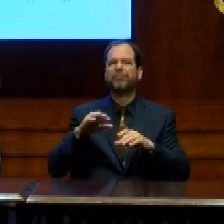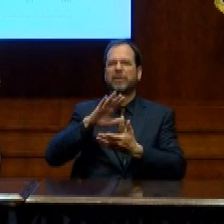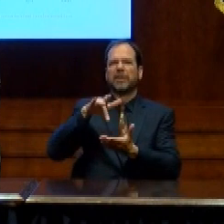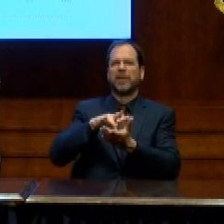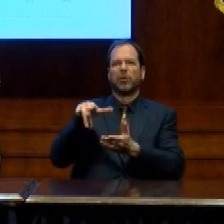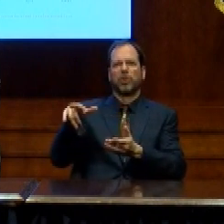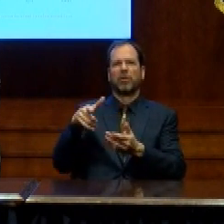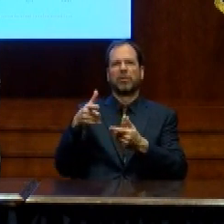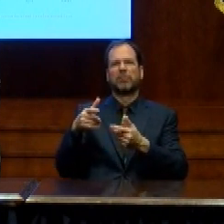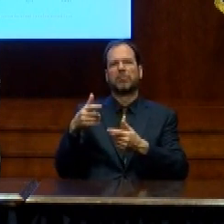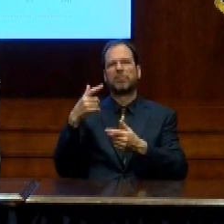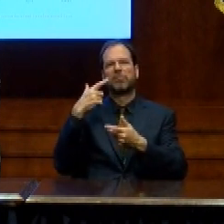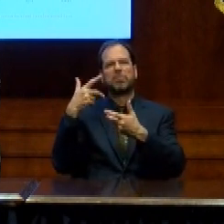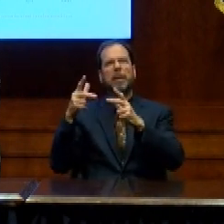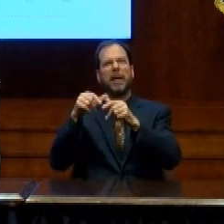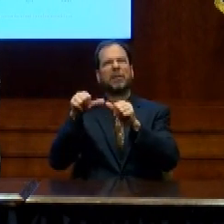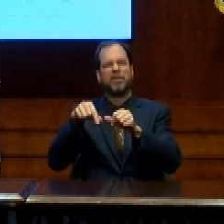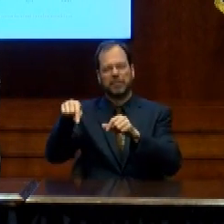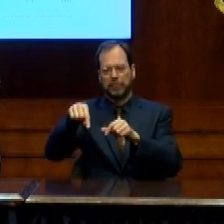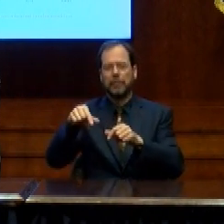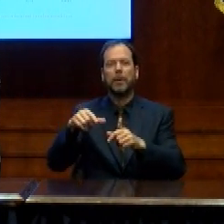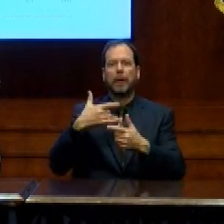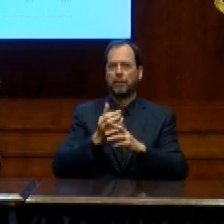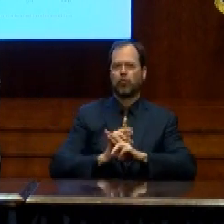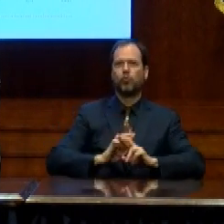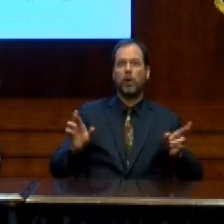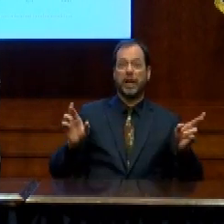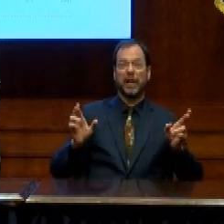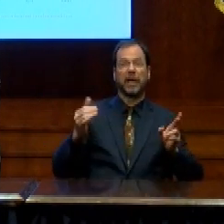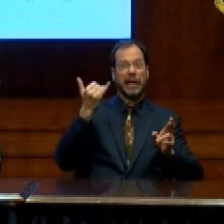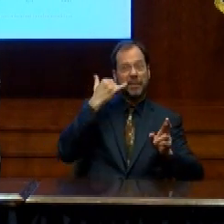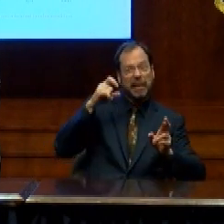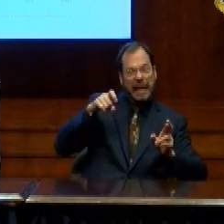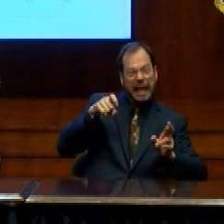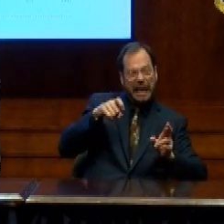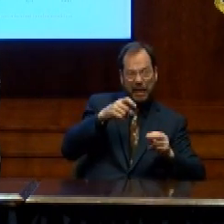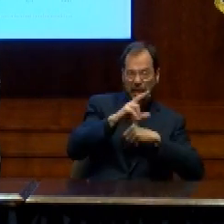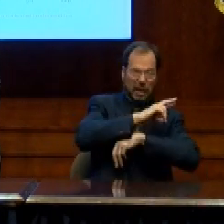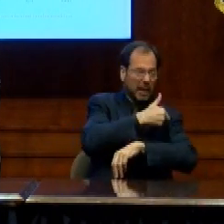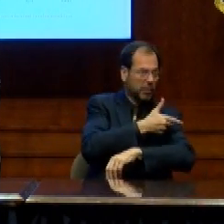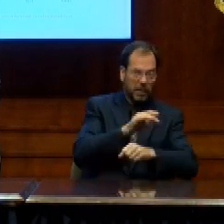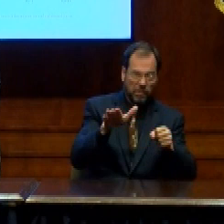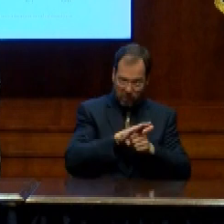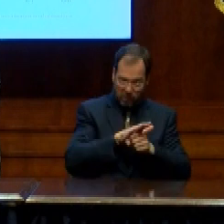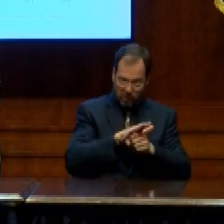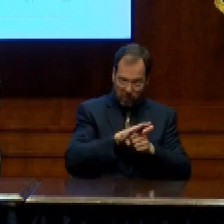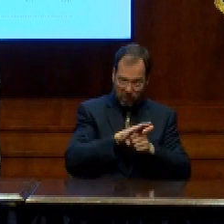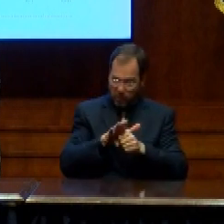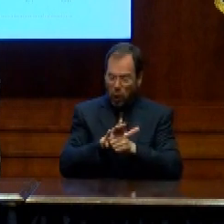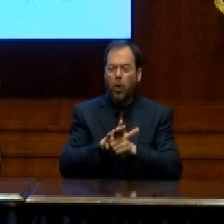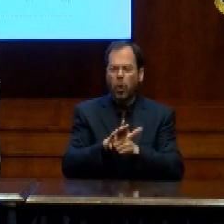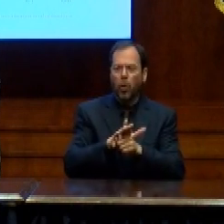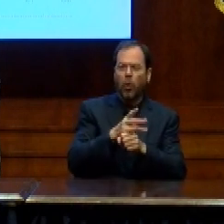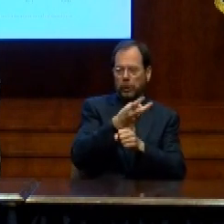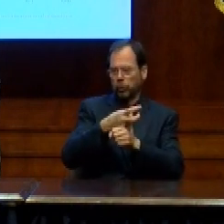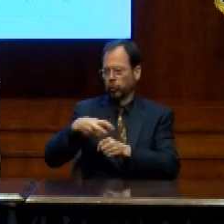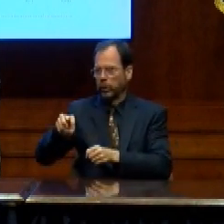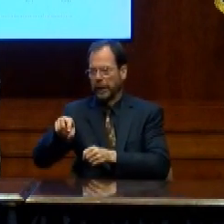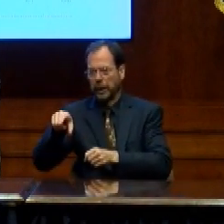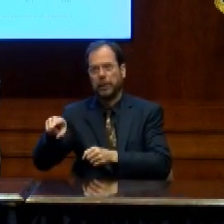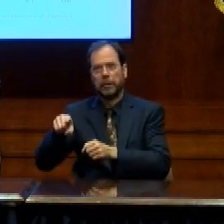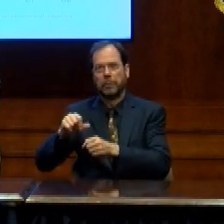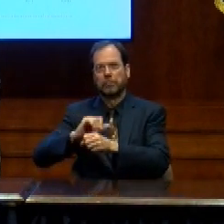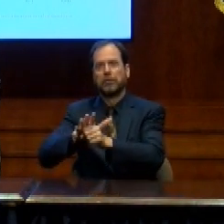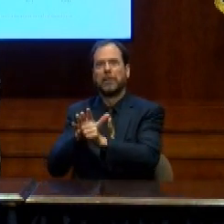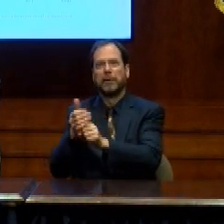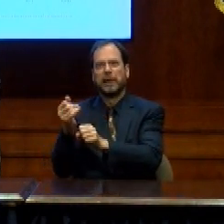Arena to make sure that they will have overflow capacity if needed, if they have overflow of a number of